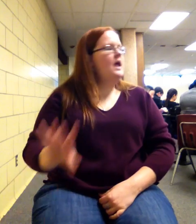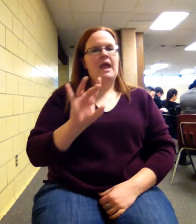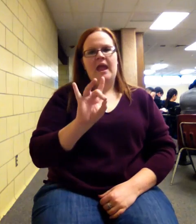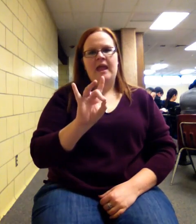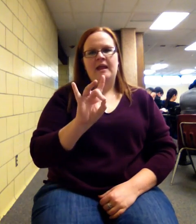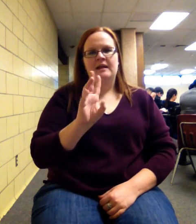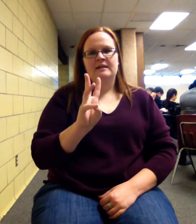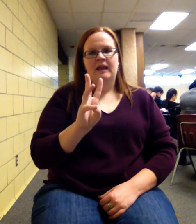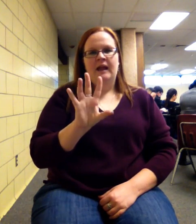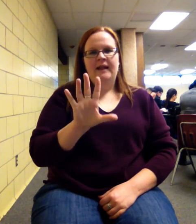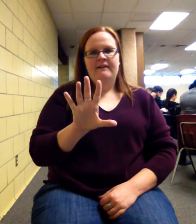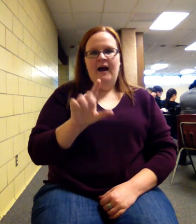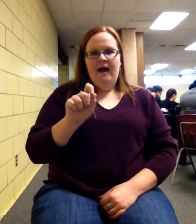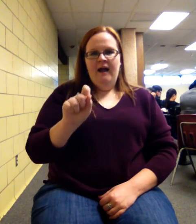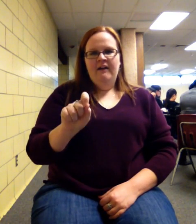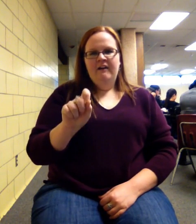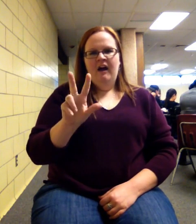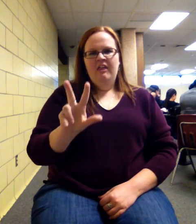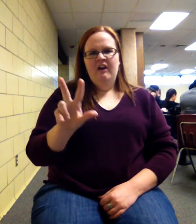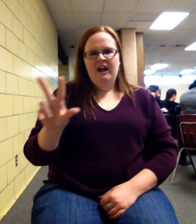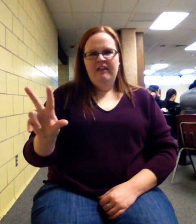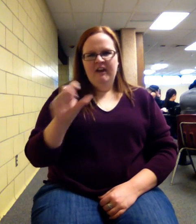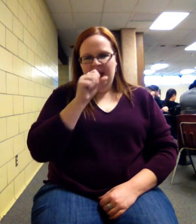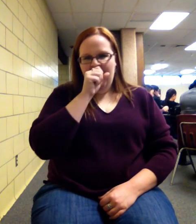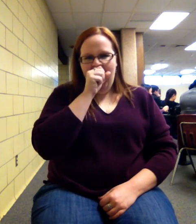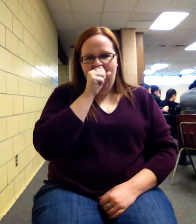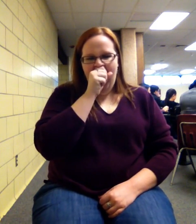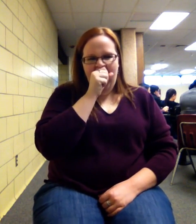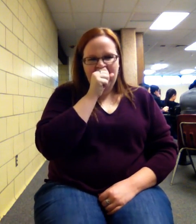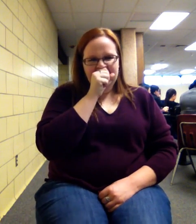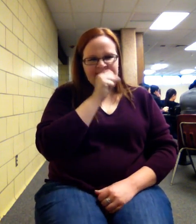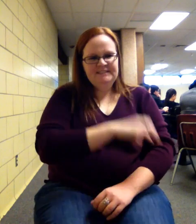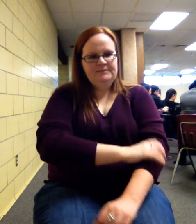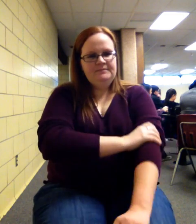So they're